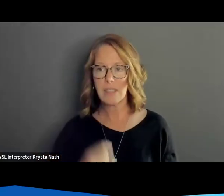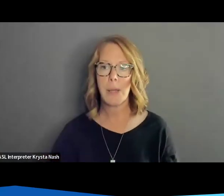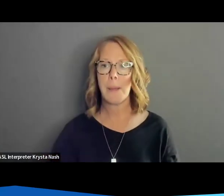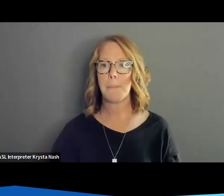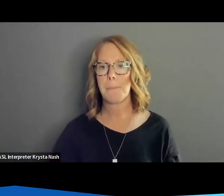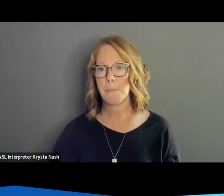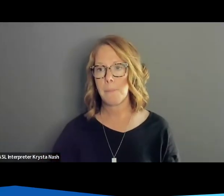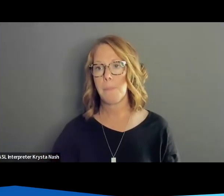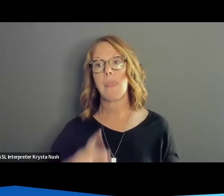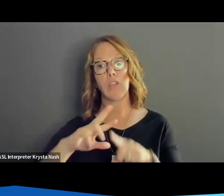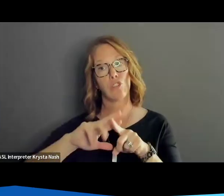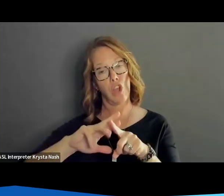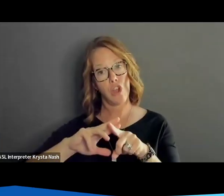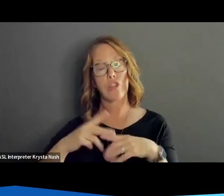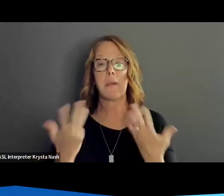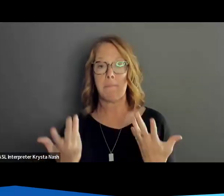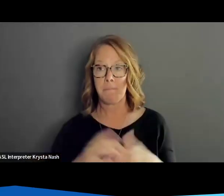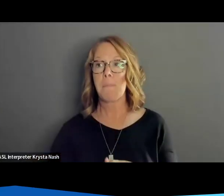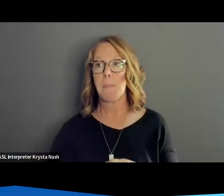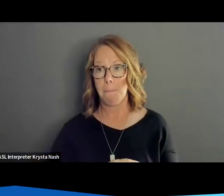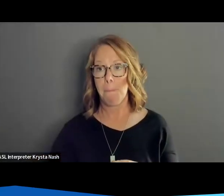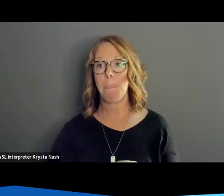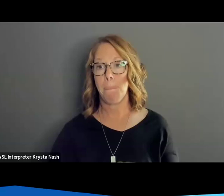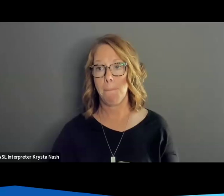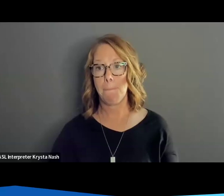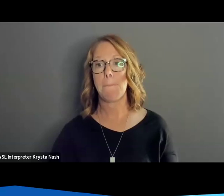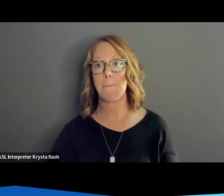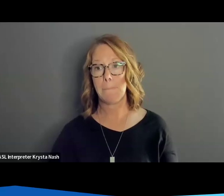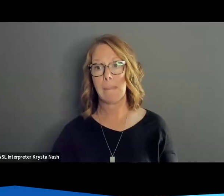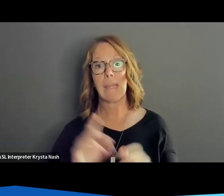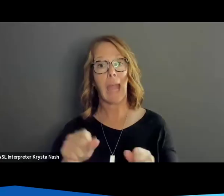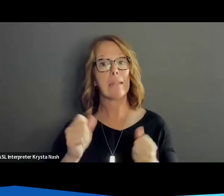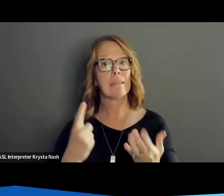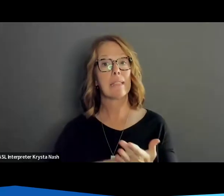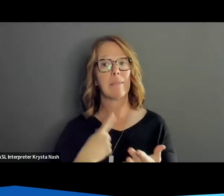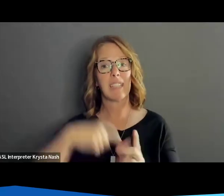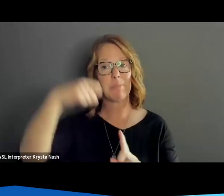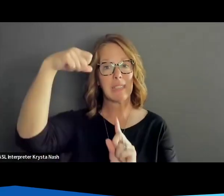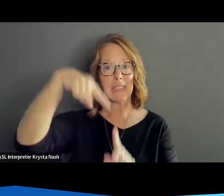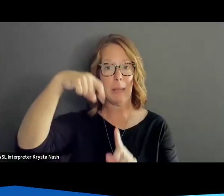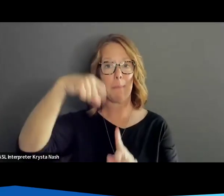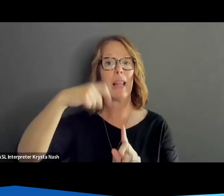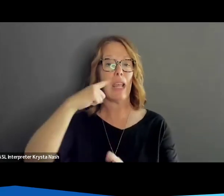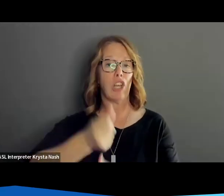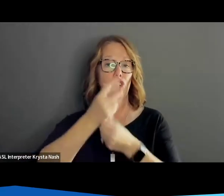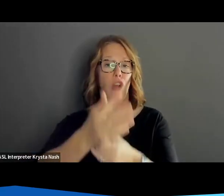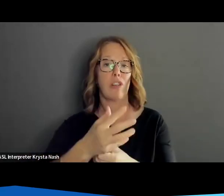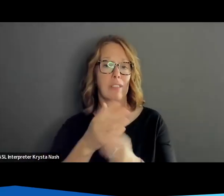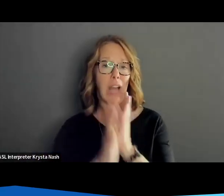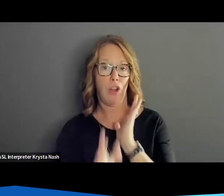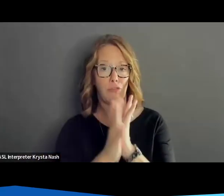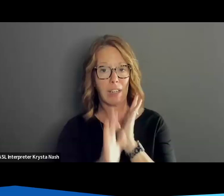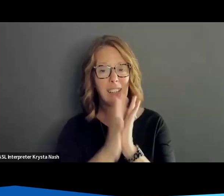Now, salt sometimes can act as a stimulant for diarrhea. If you think about